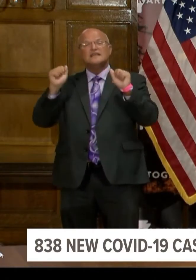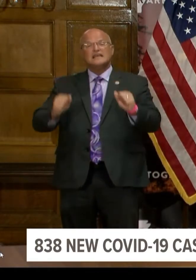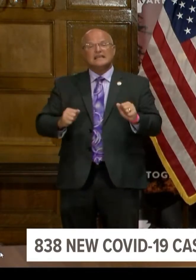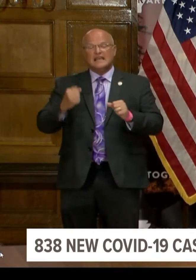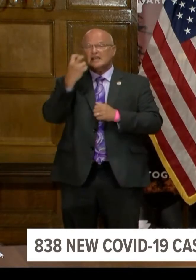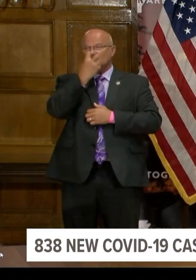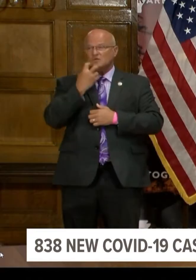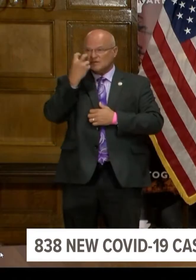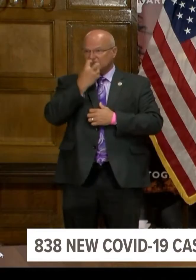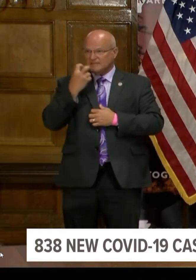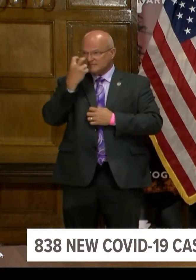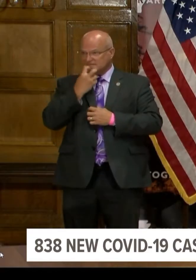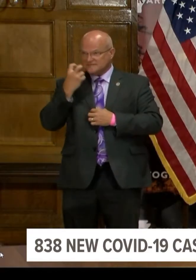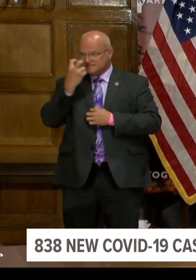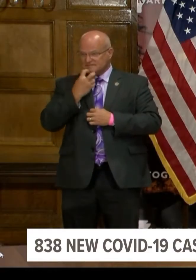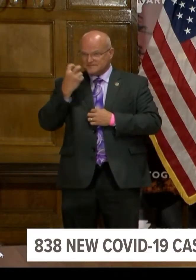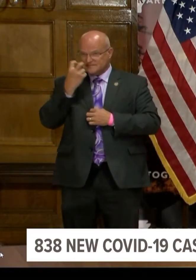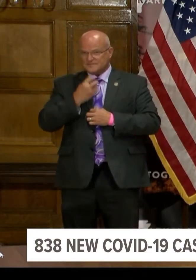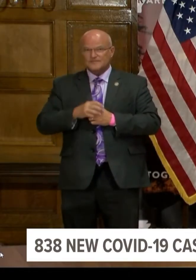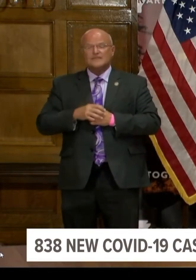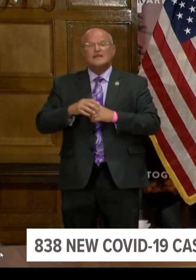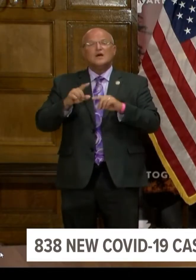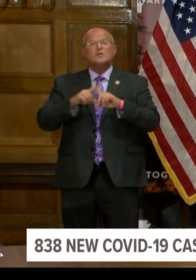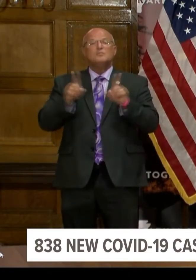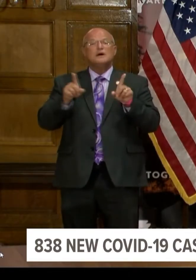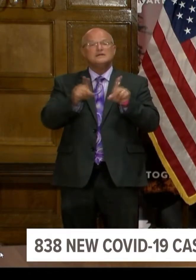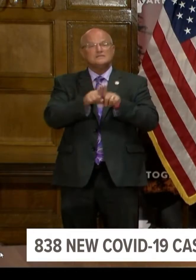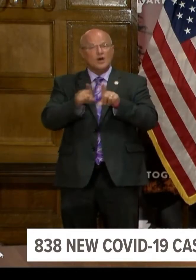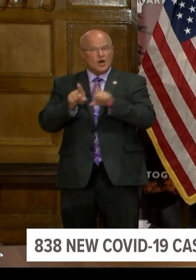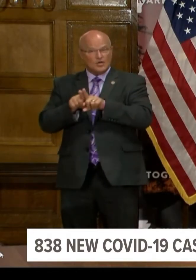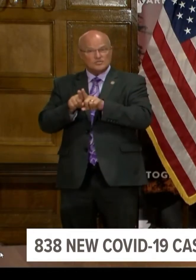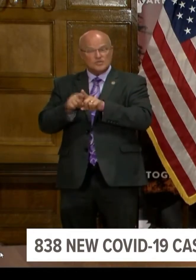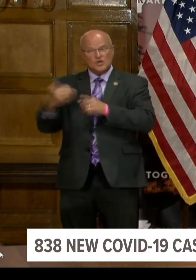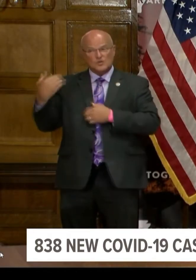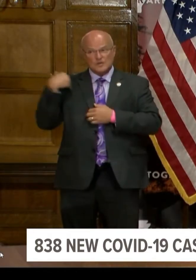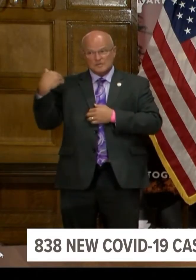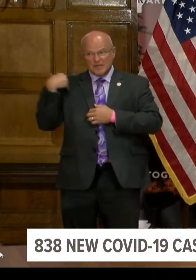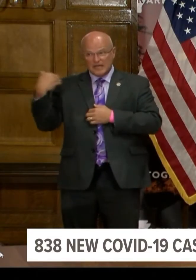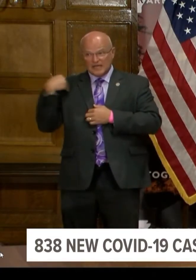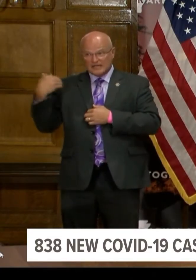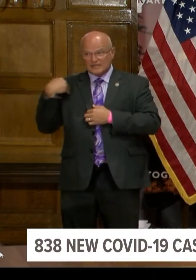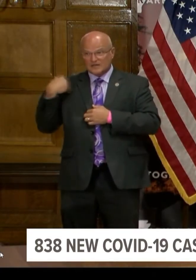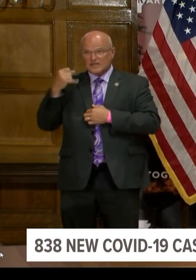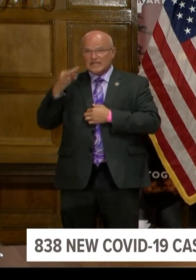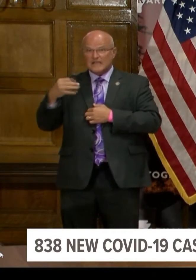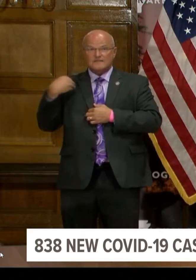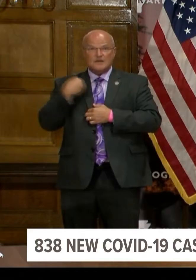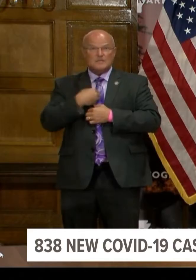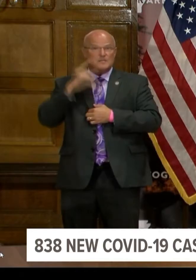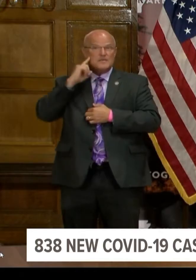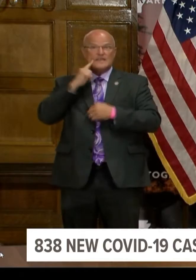read people's lips. But it's also a reminder, though, if a member of the